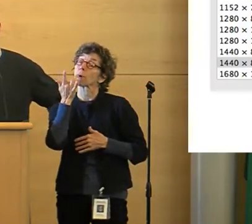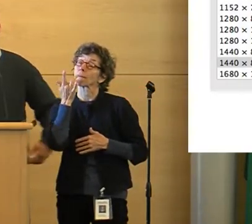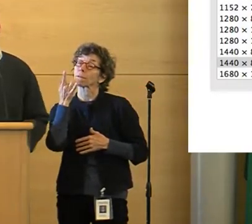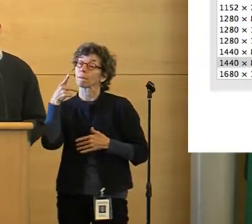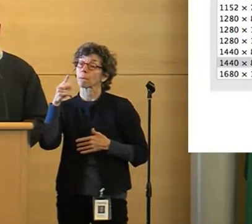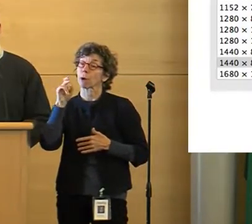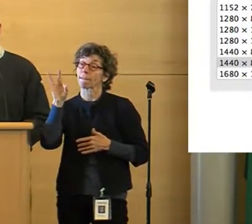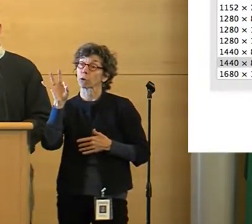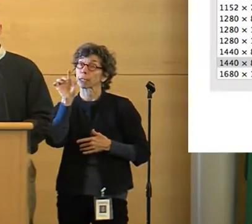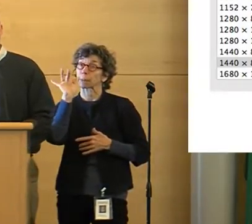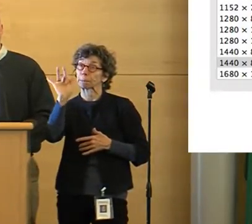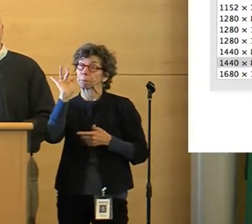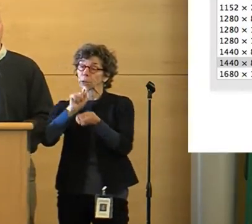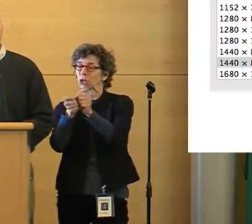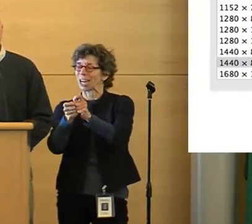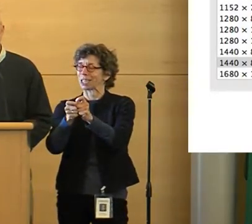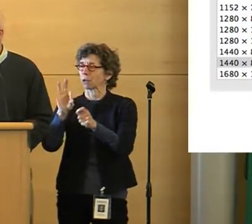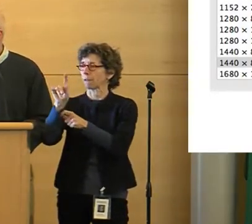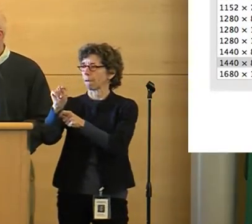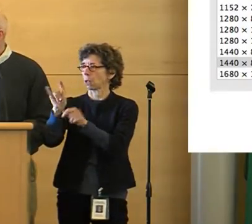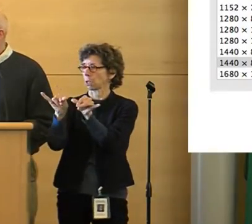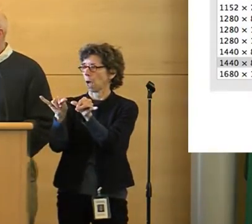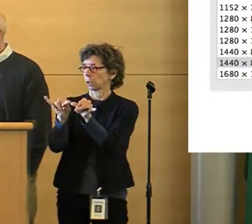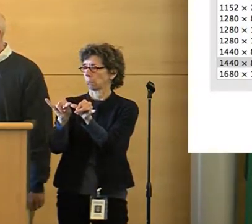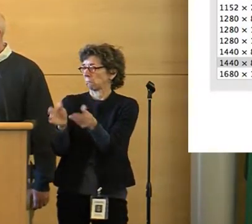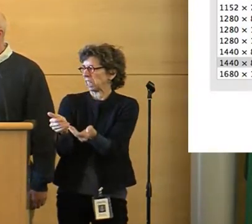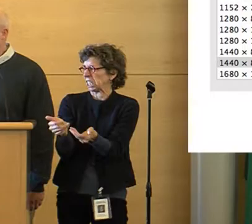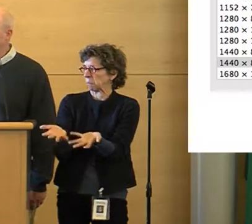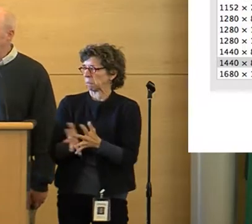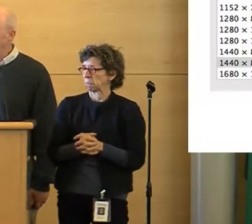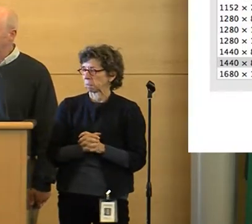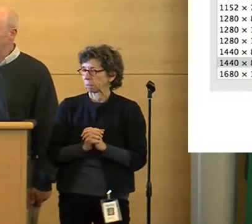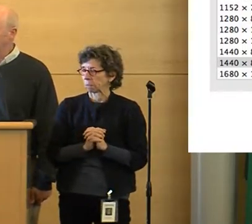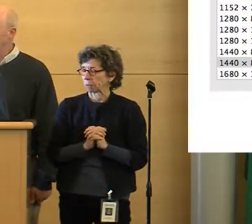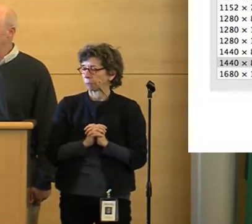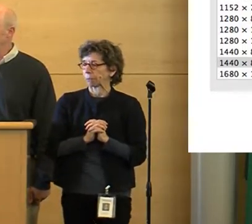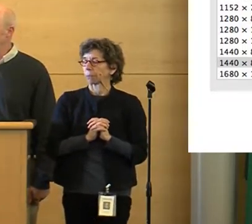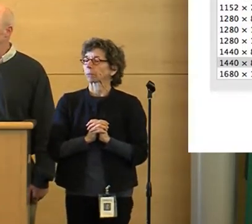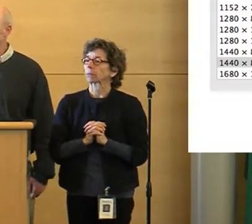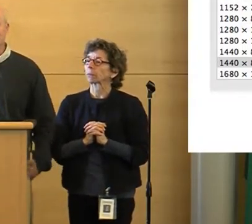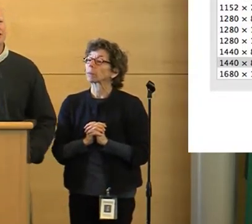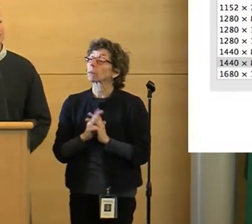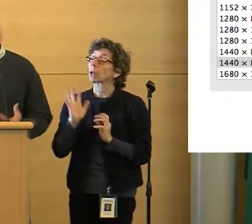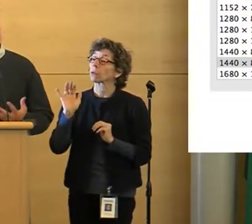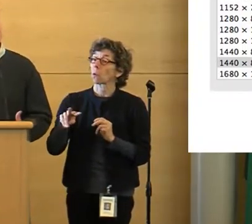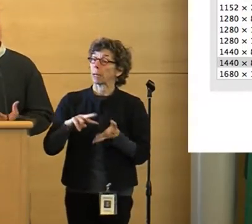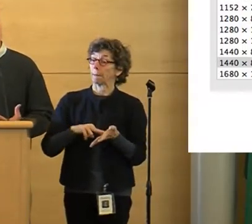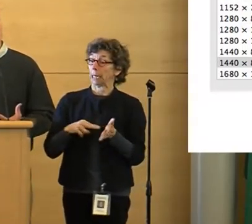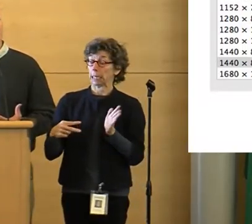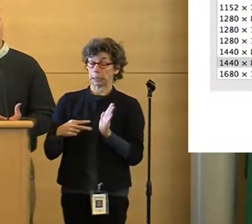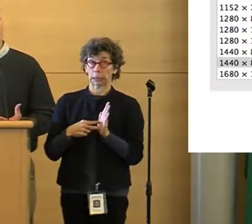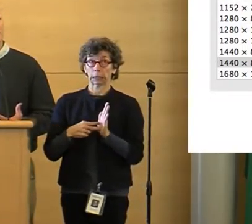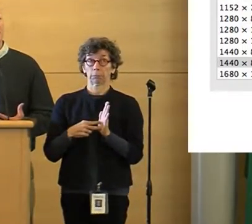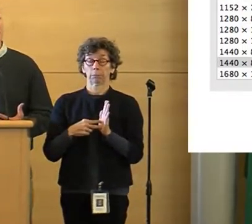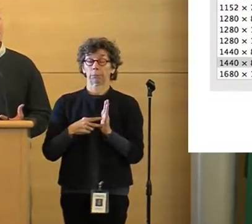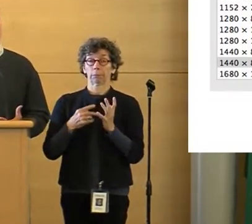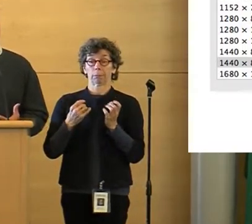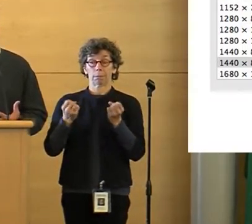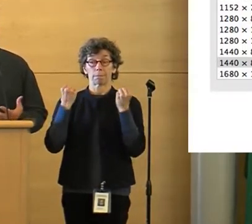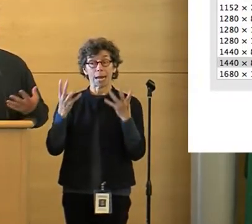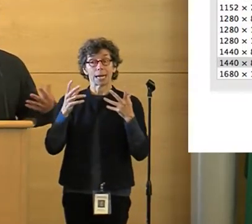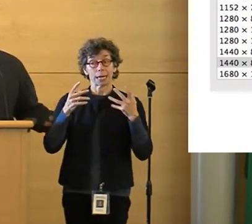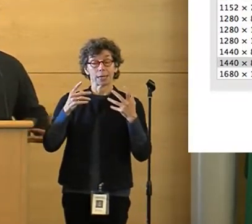reason like, on up to 72. Pixels. And so you've got a lot of variation, and it's very